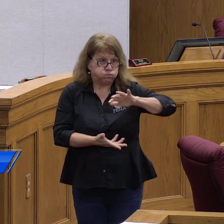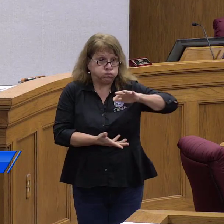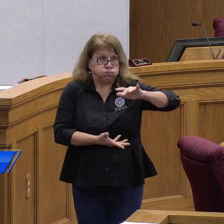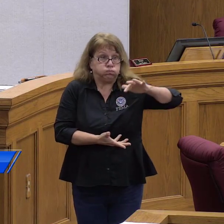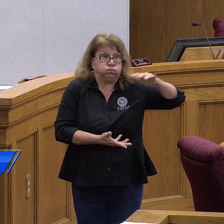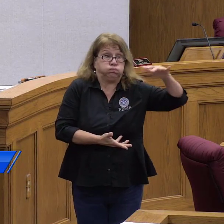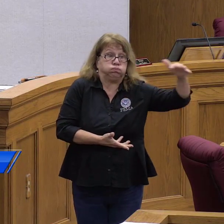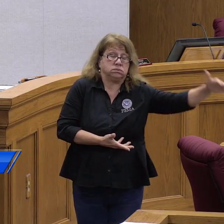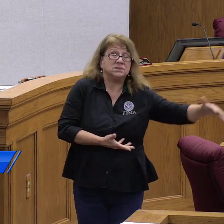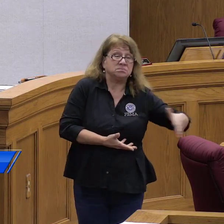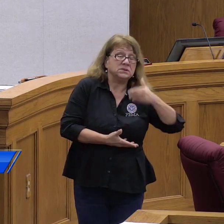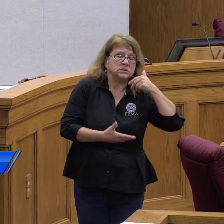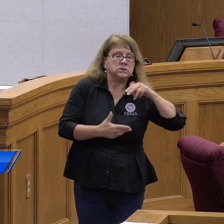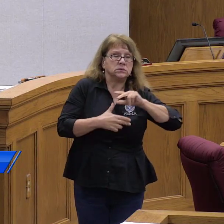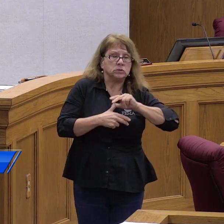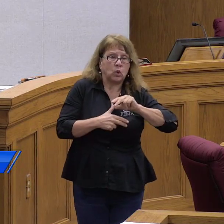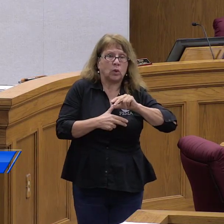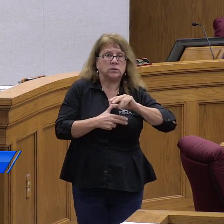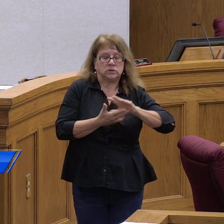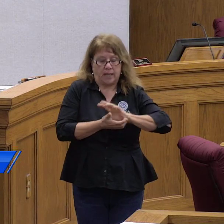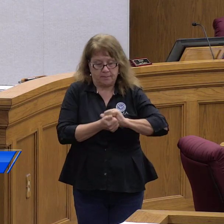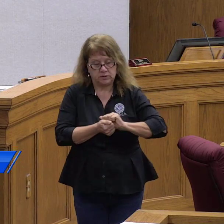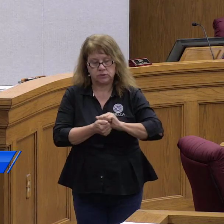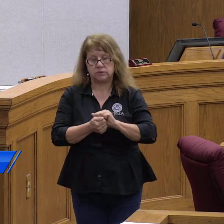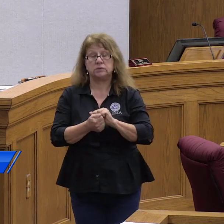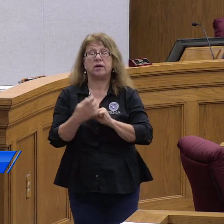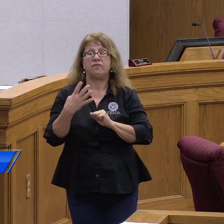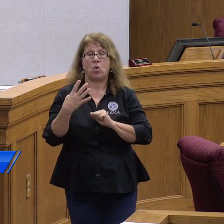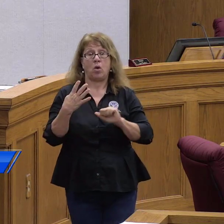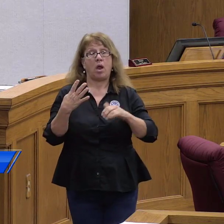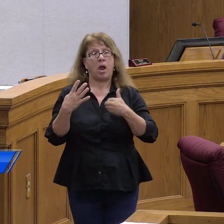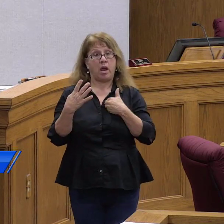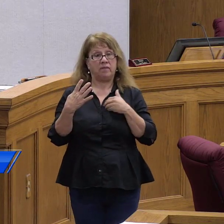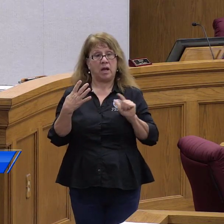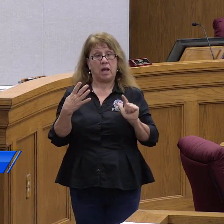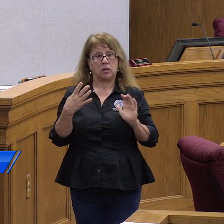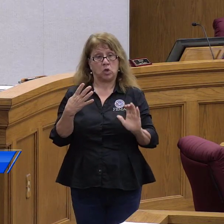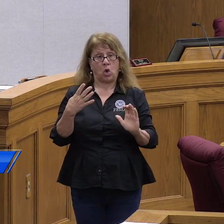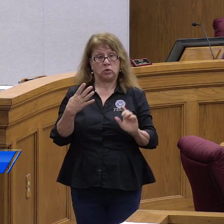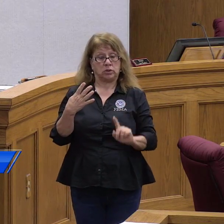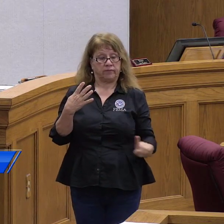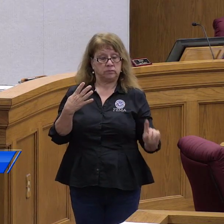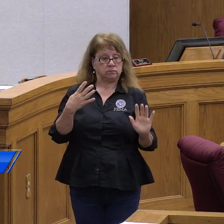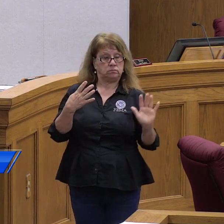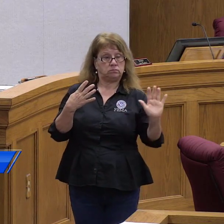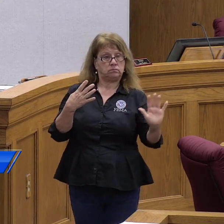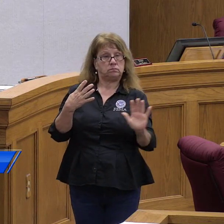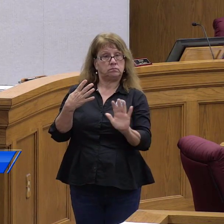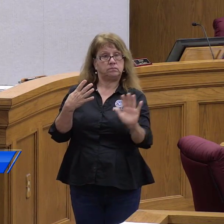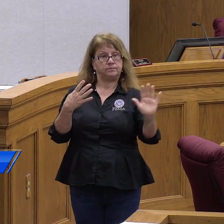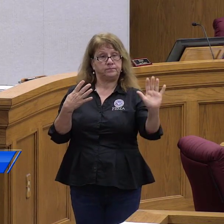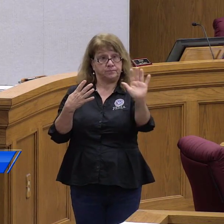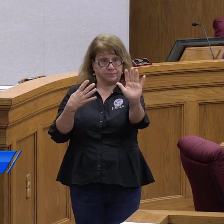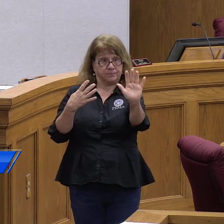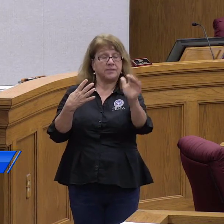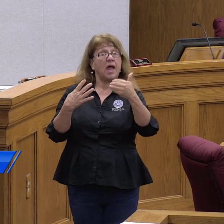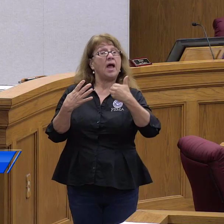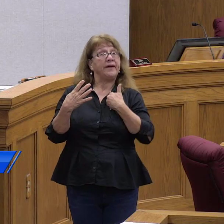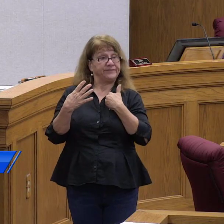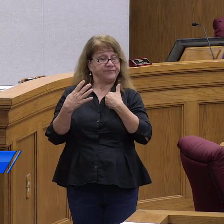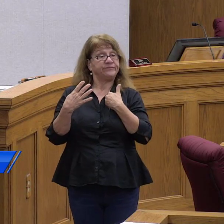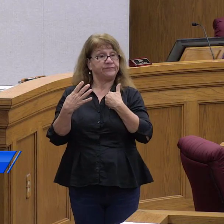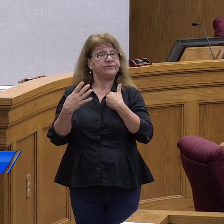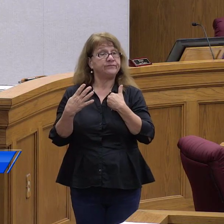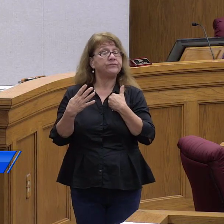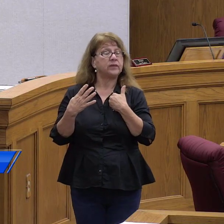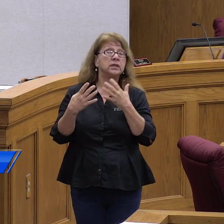Hurricane Laura. 4 dump sites throughout the city of Lake Charles in different geographic areas of the city.